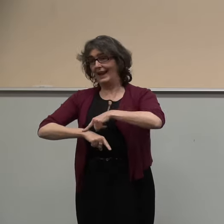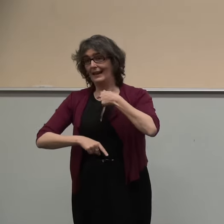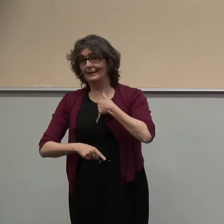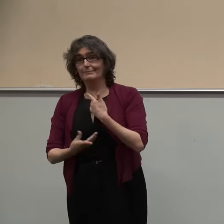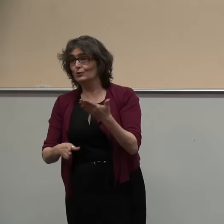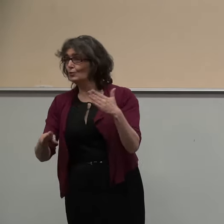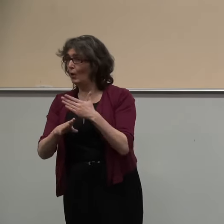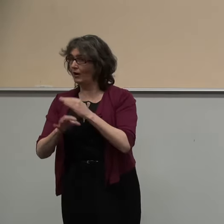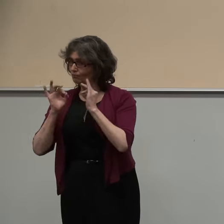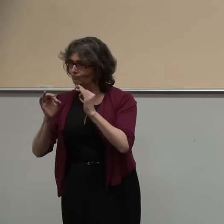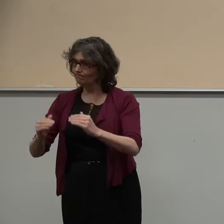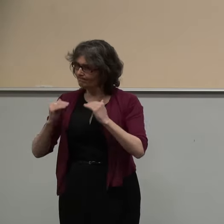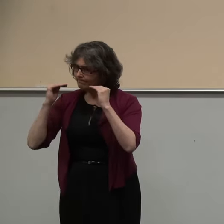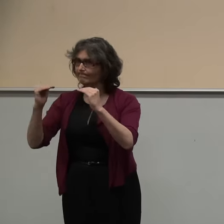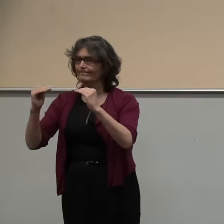on to space,